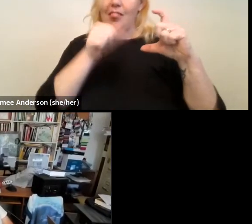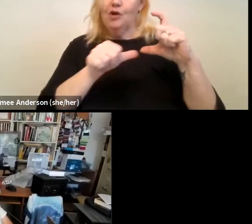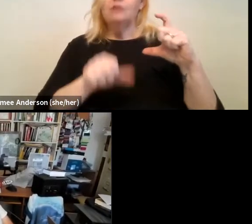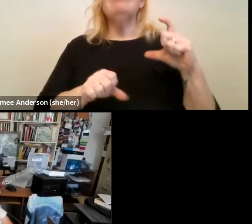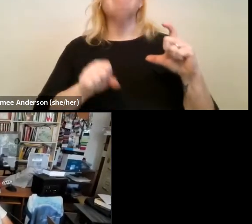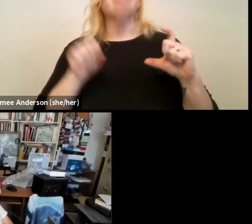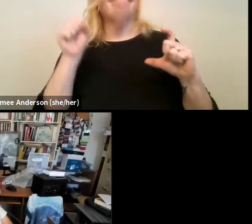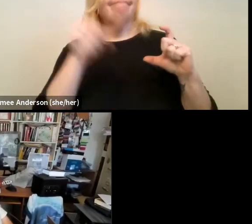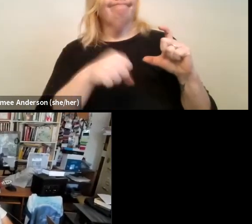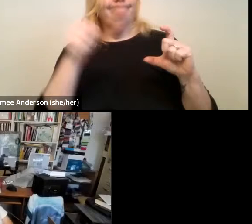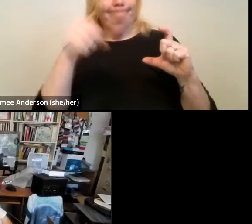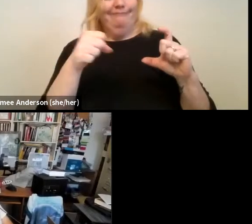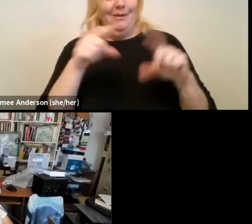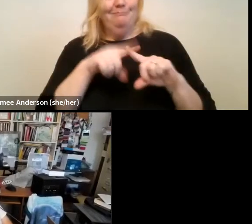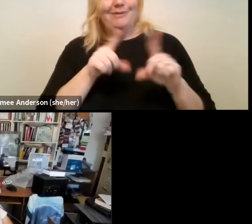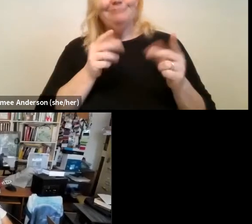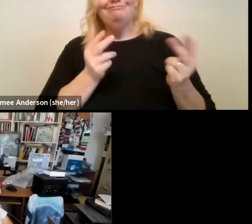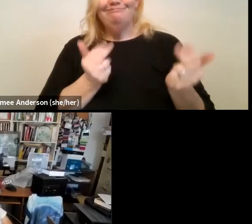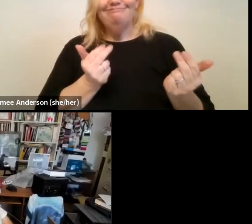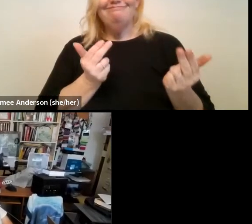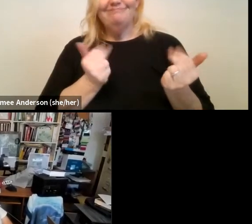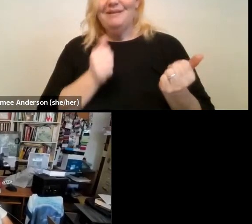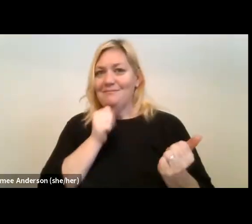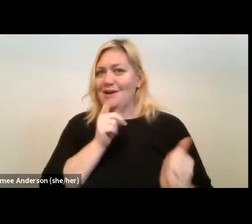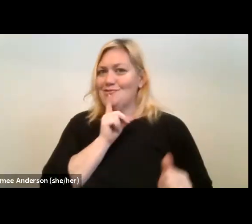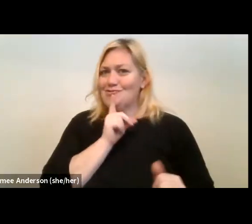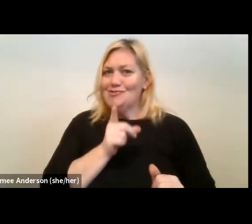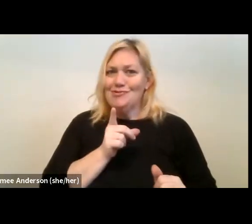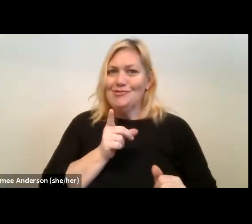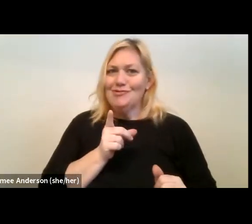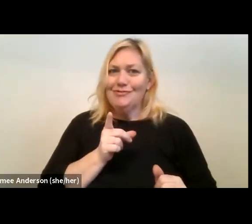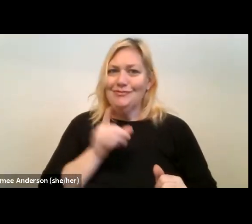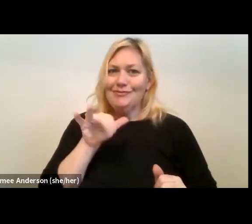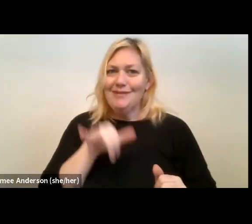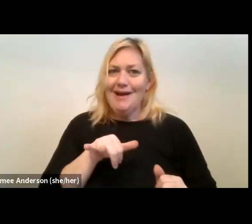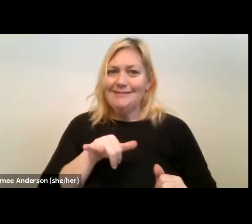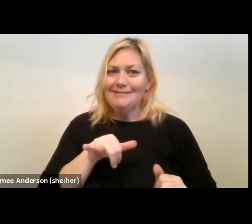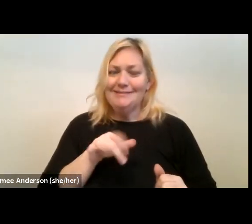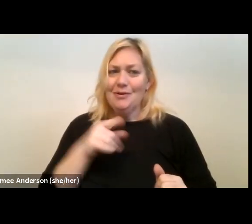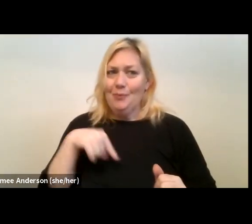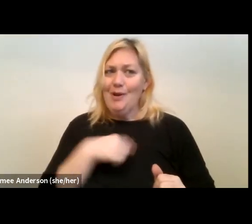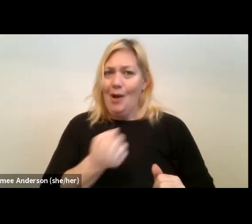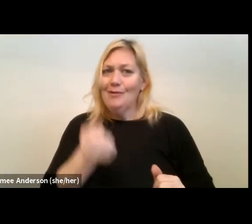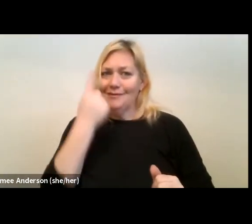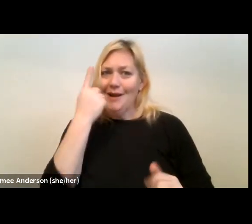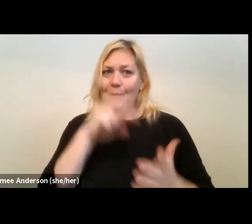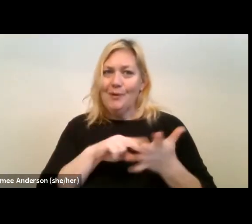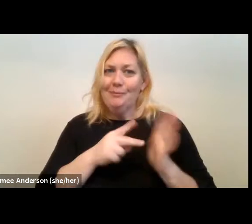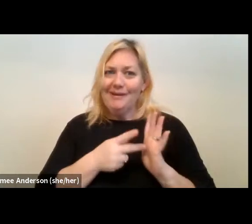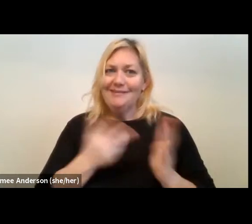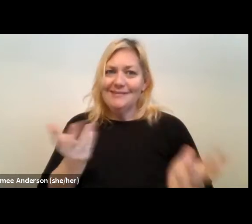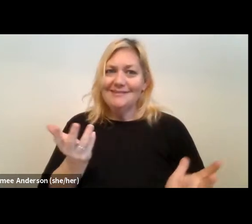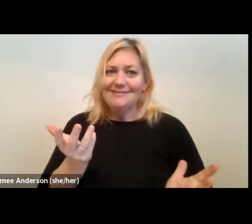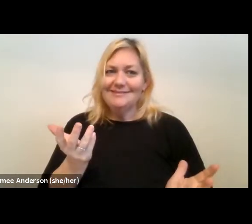Yes, but I'm not sure that's really, I think we all understand what it means though.